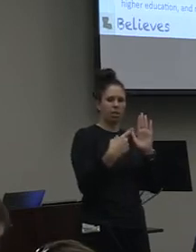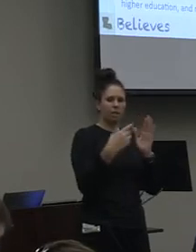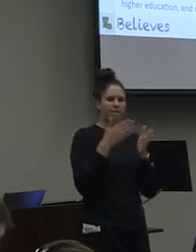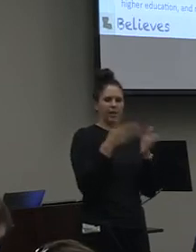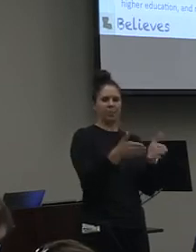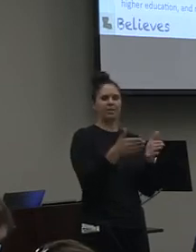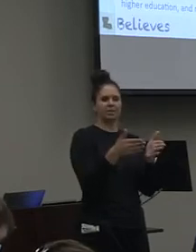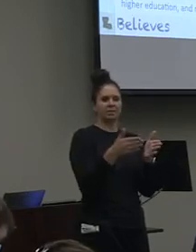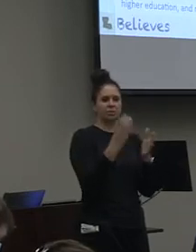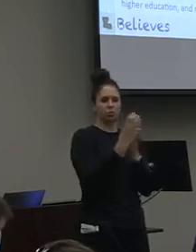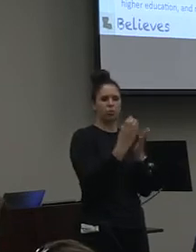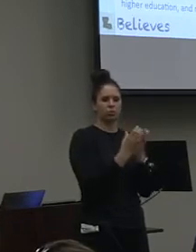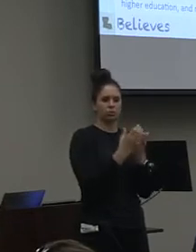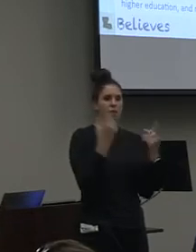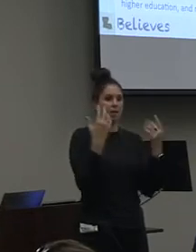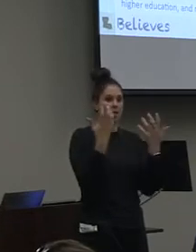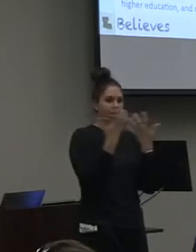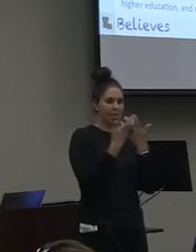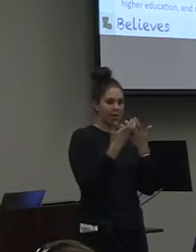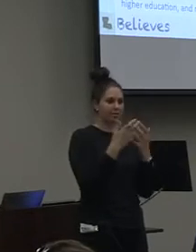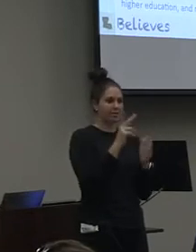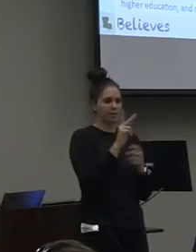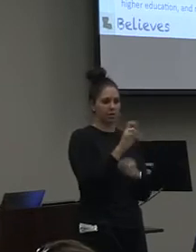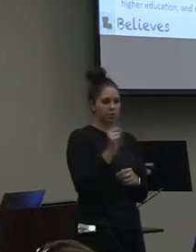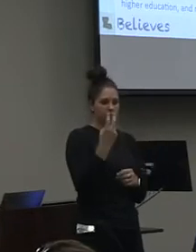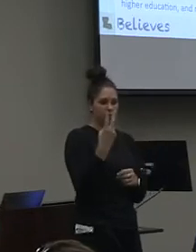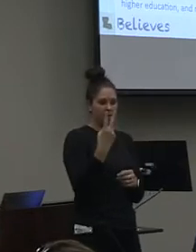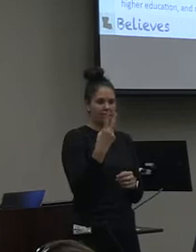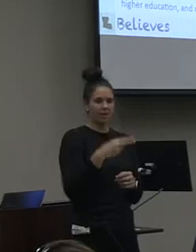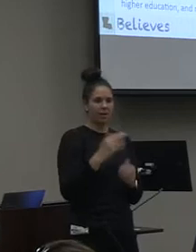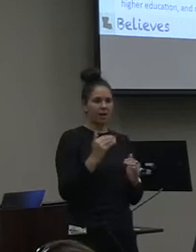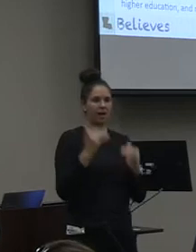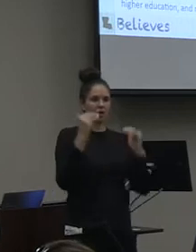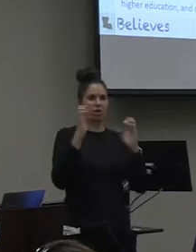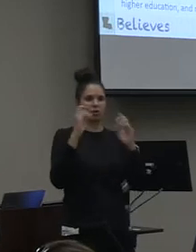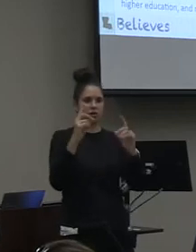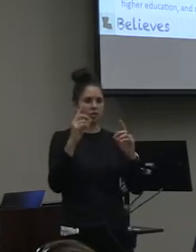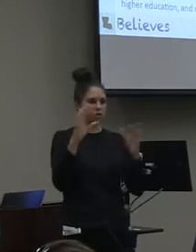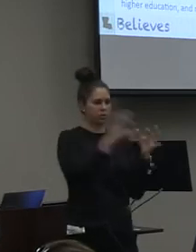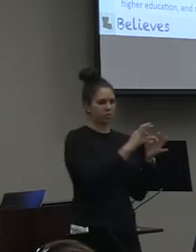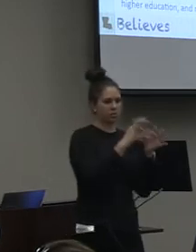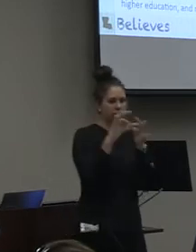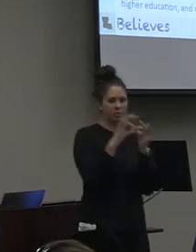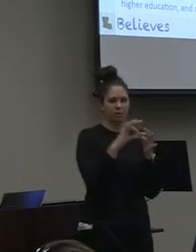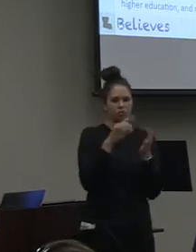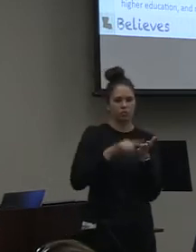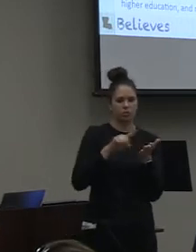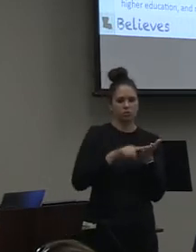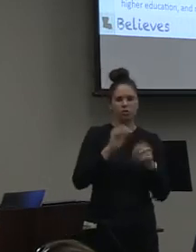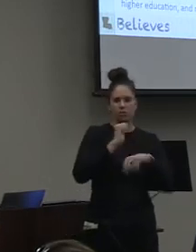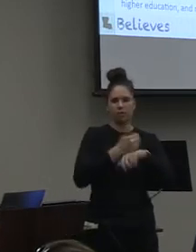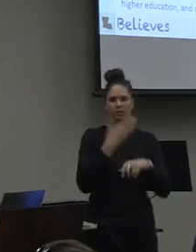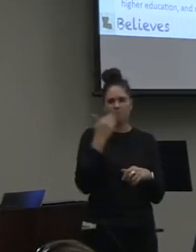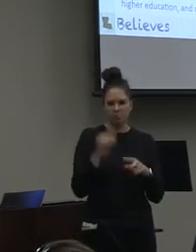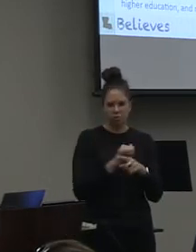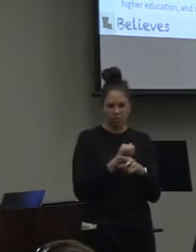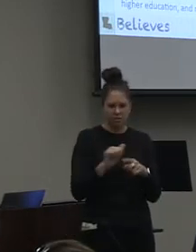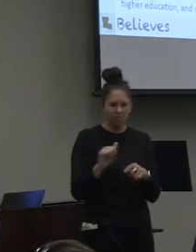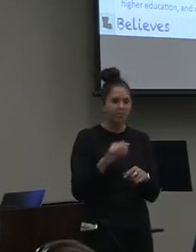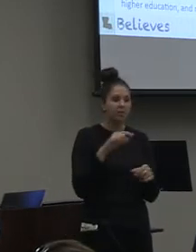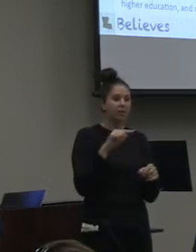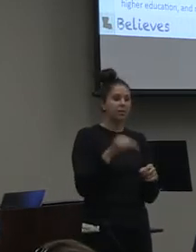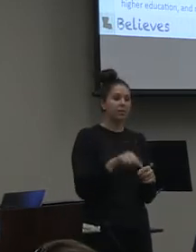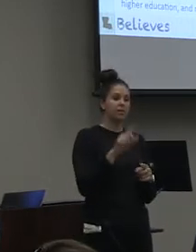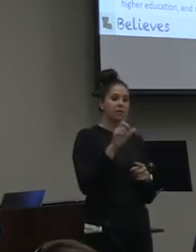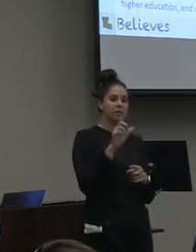course that aligns K-12 higher education and research-based best practices. And so those